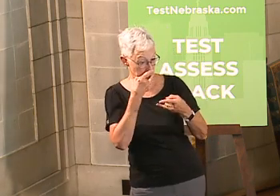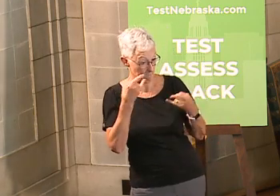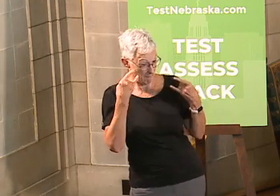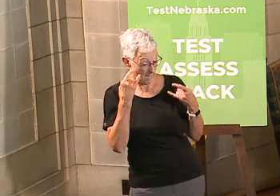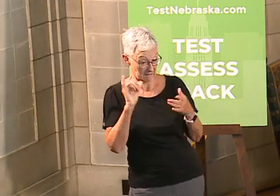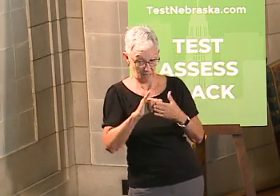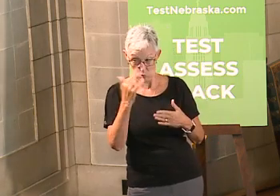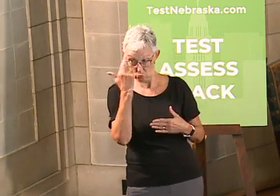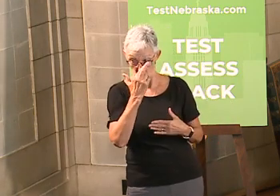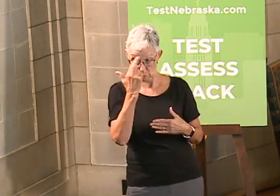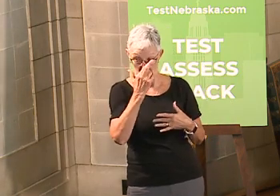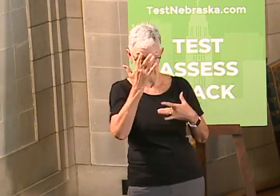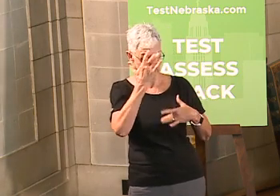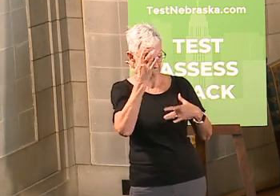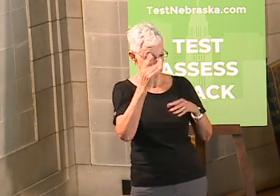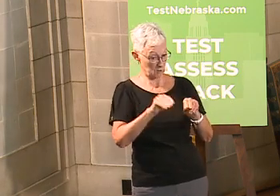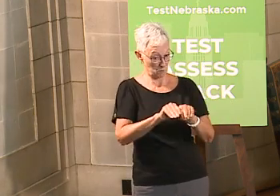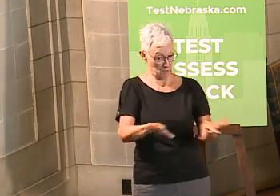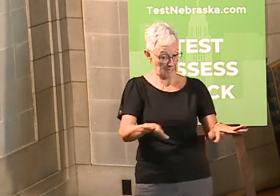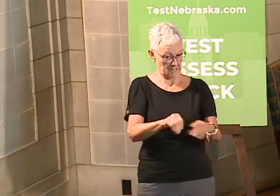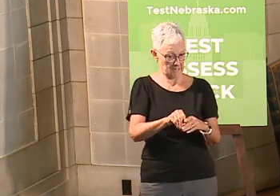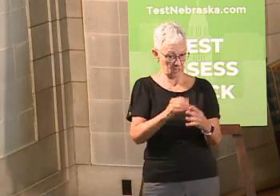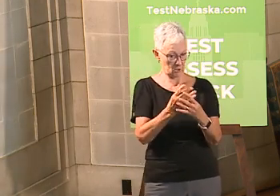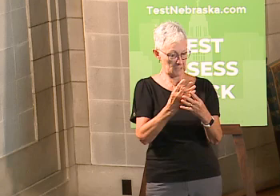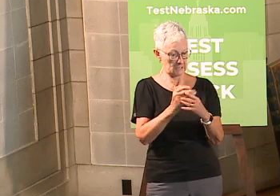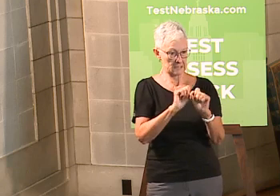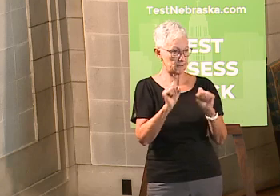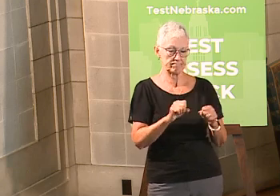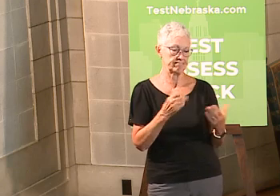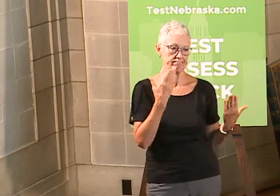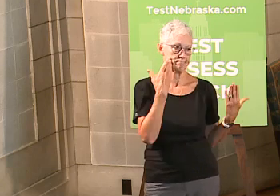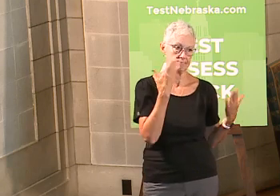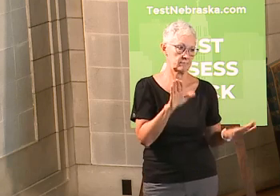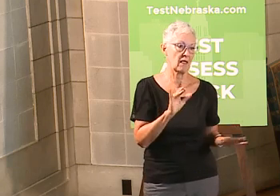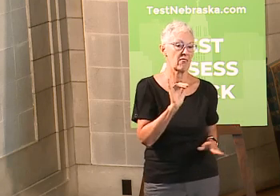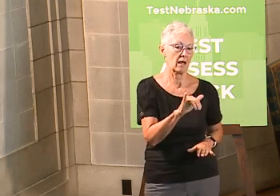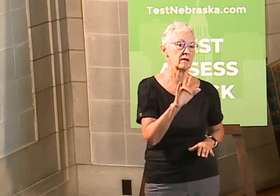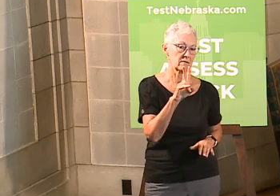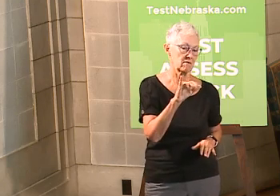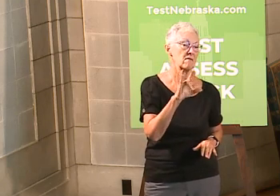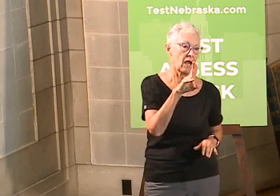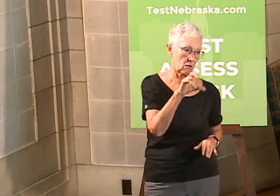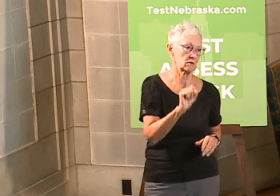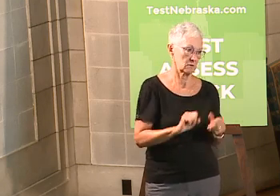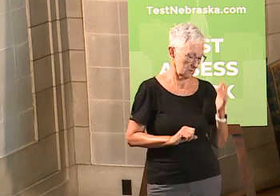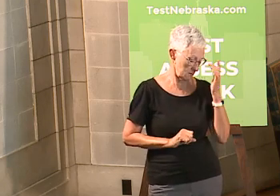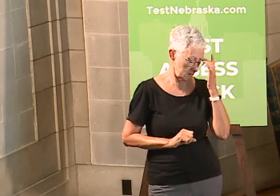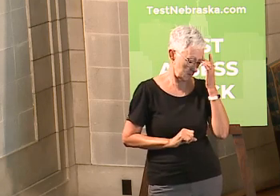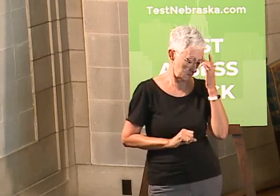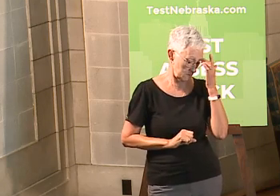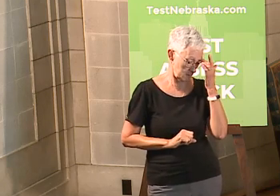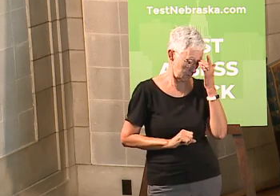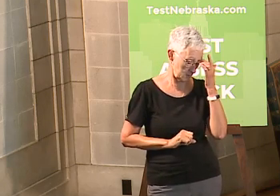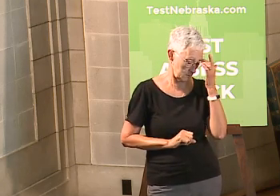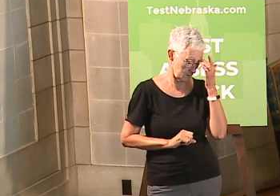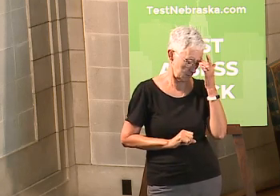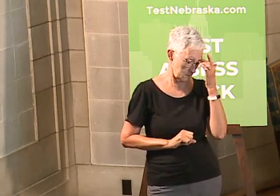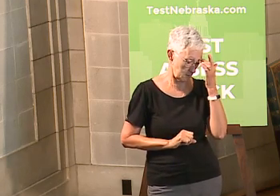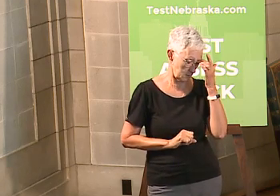the correction system. Again, it's a virus. It's going to come. And we were already stretched